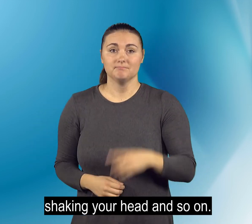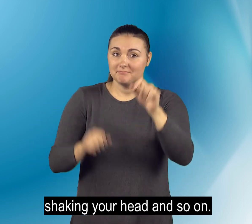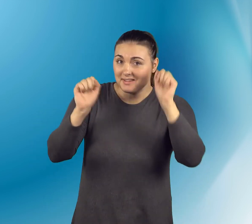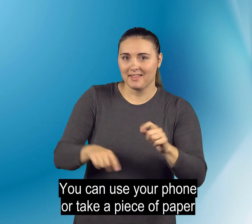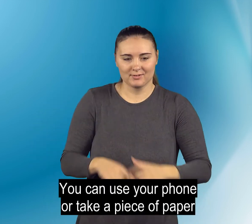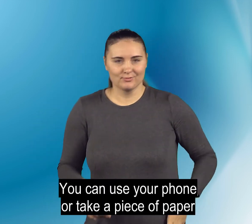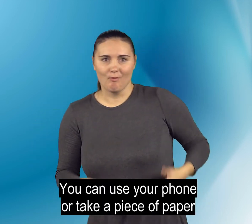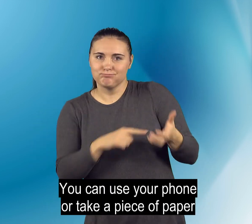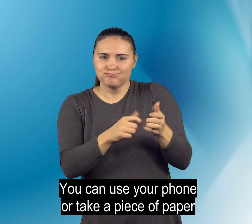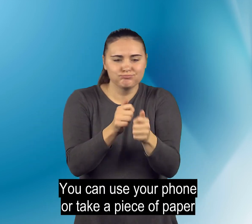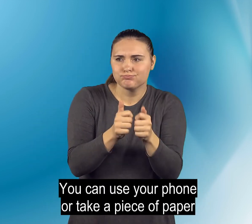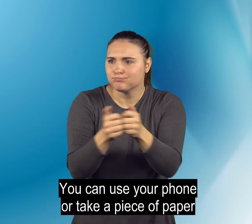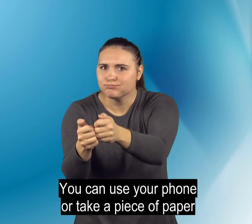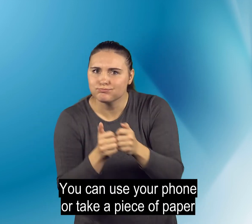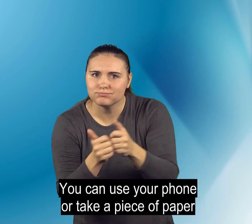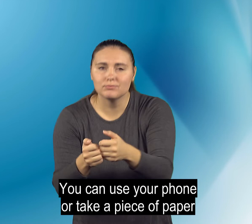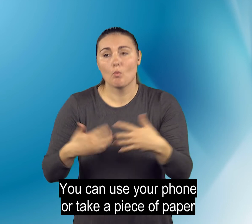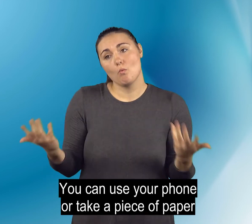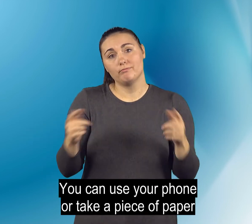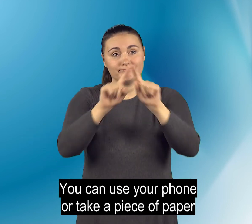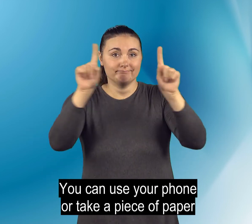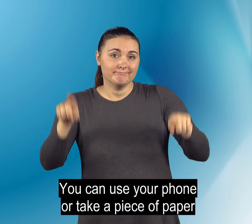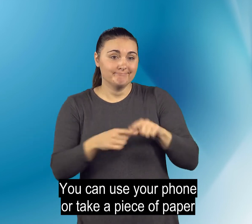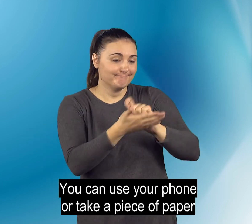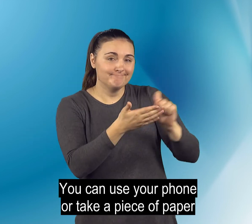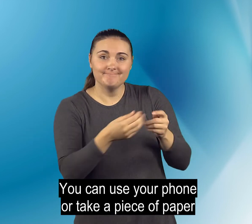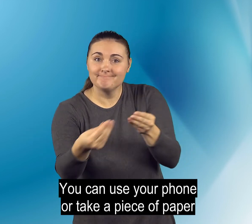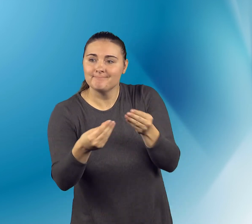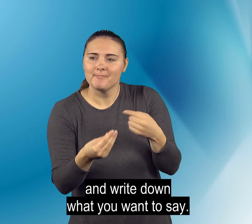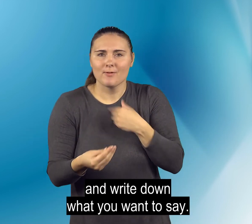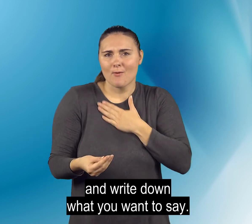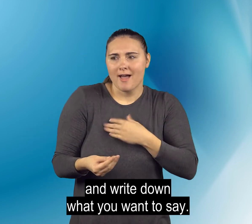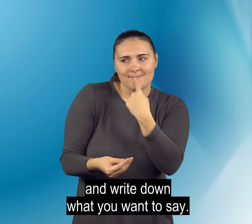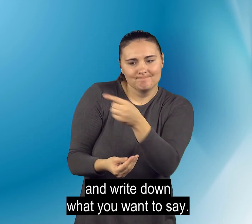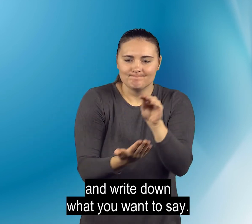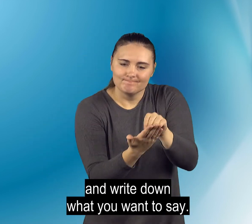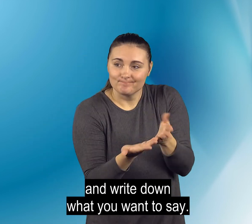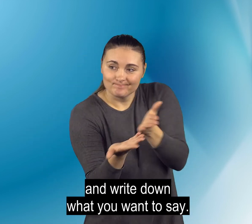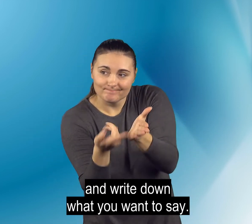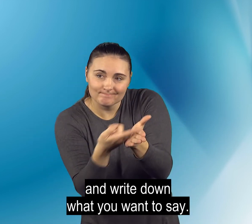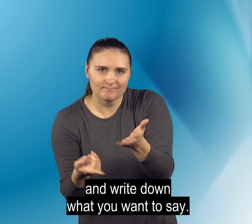You can use your phone or take a piece of paper and write down what you want to say.